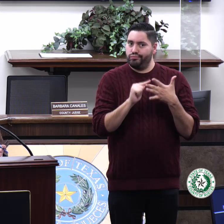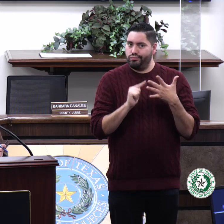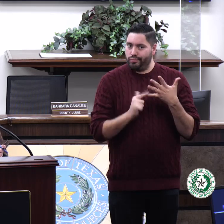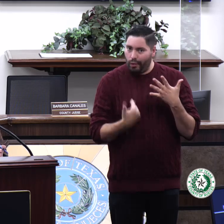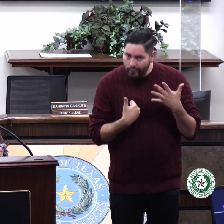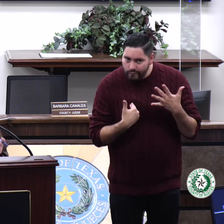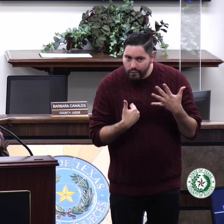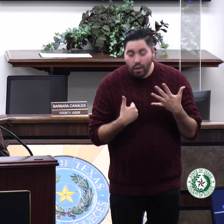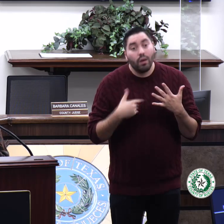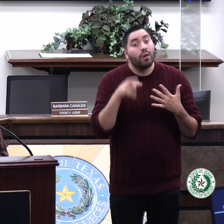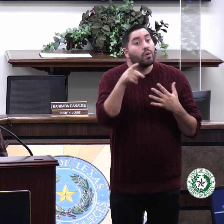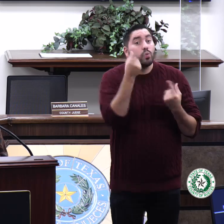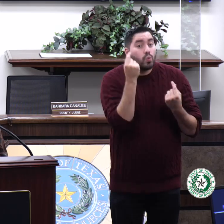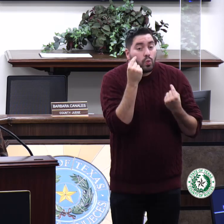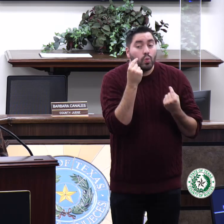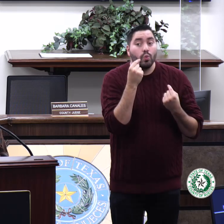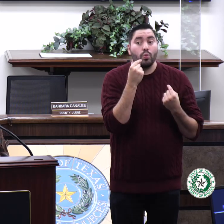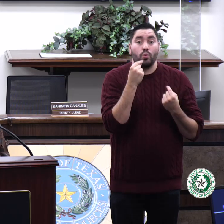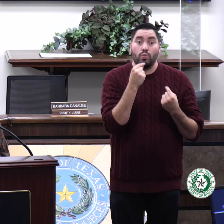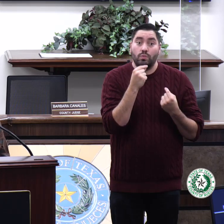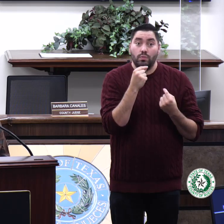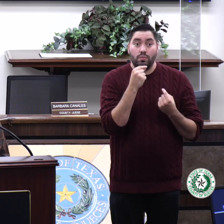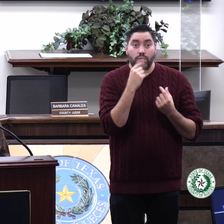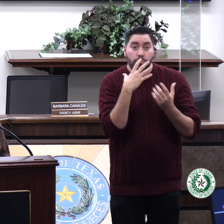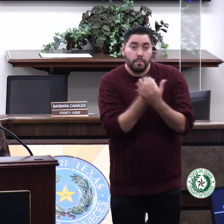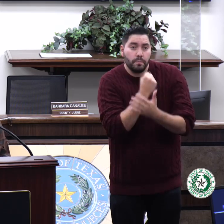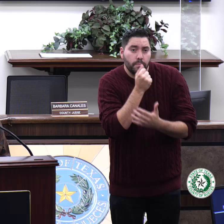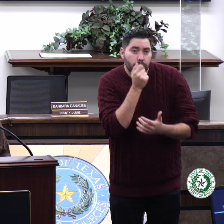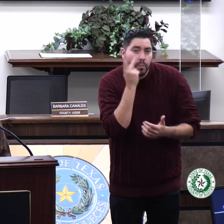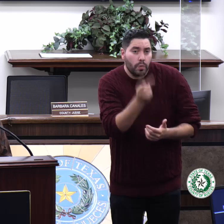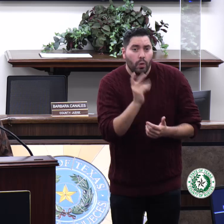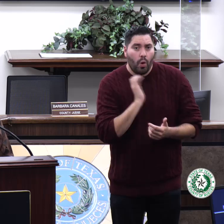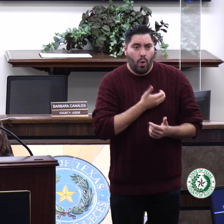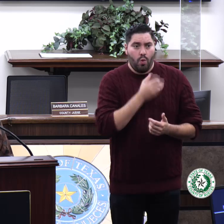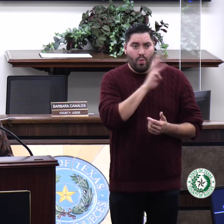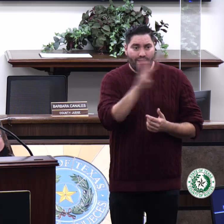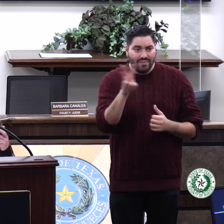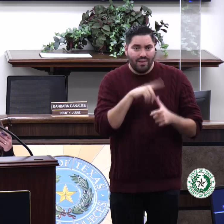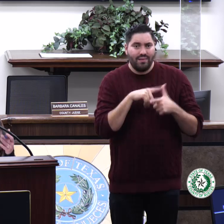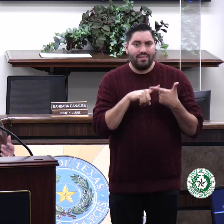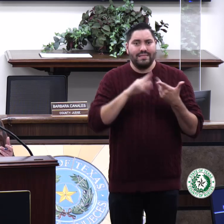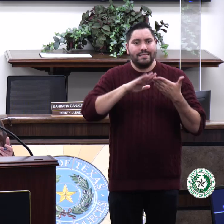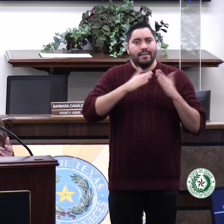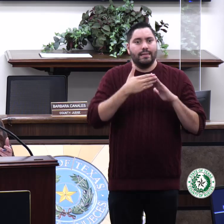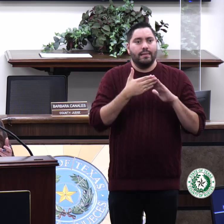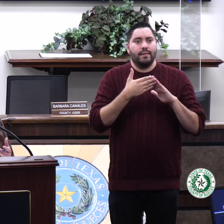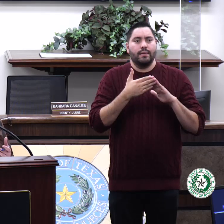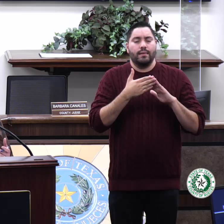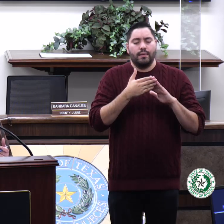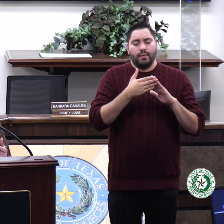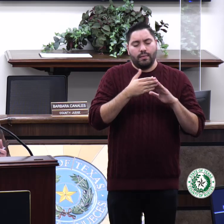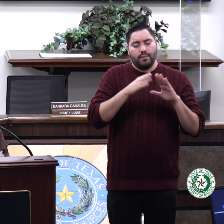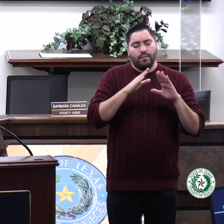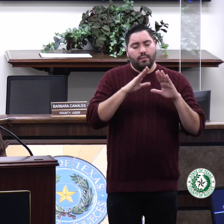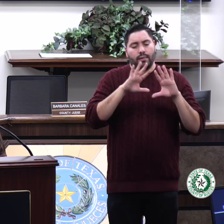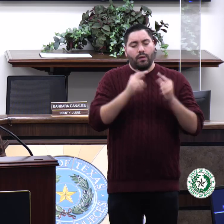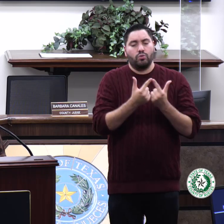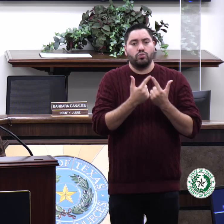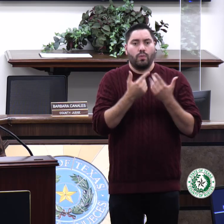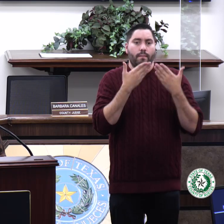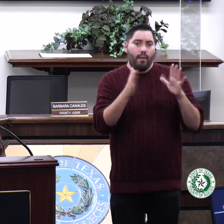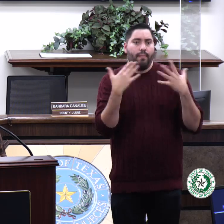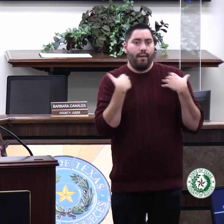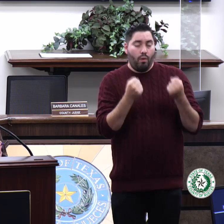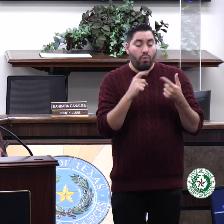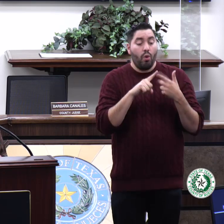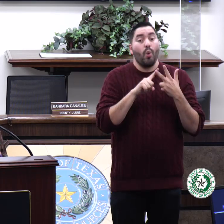I would advise you to jump on our website at City County Public Health, or the airlines also have great